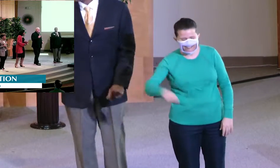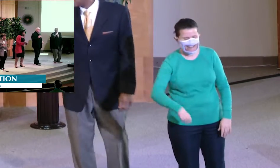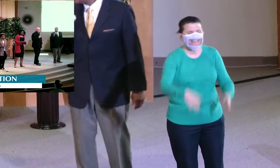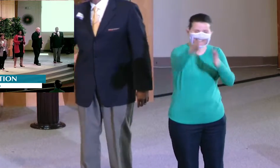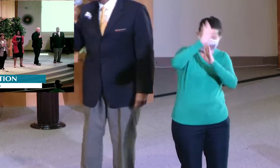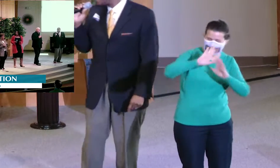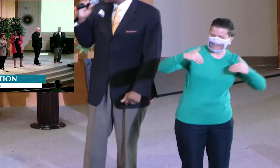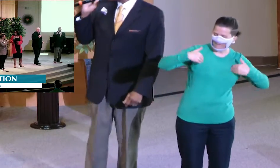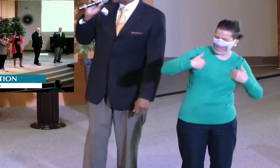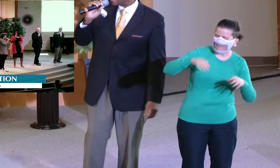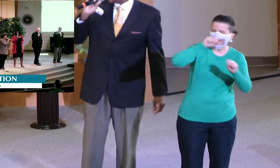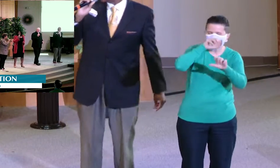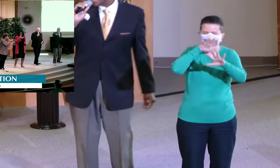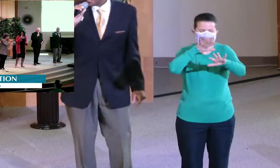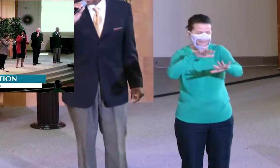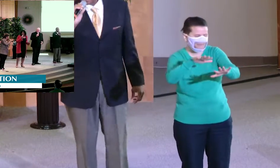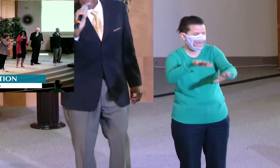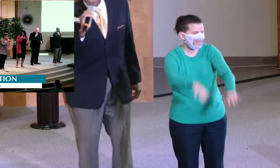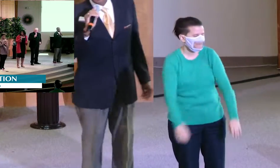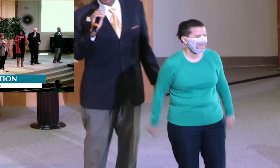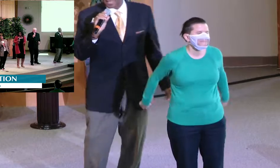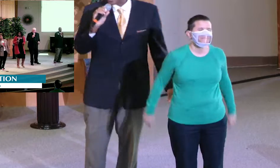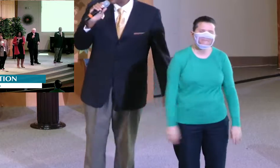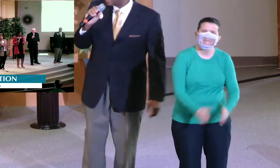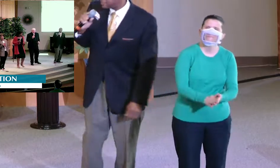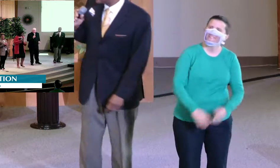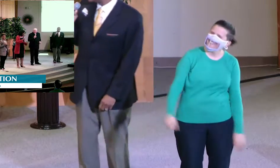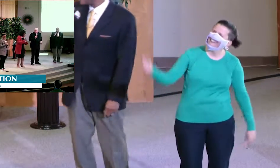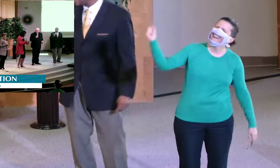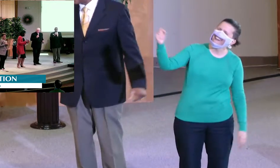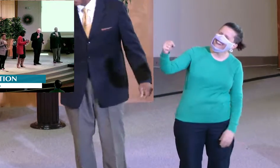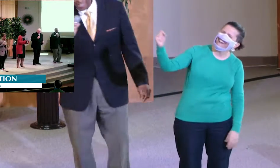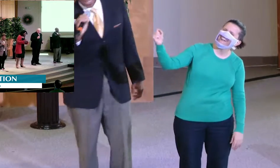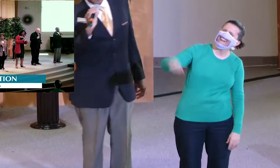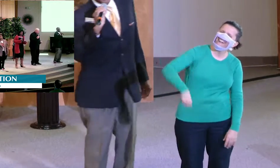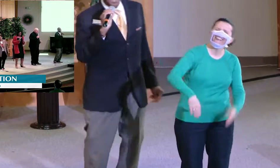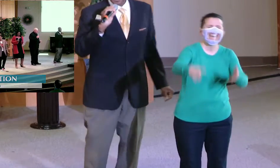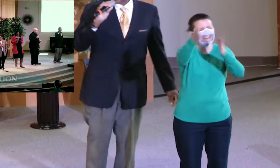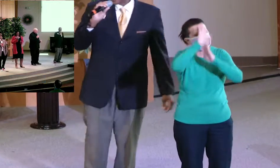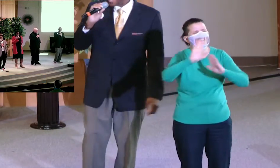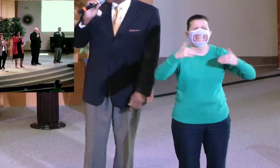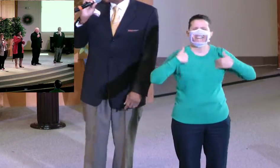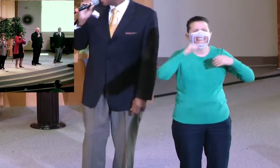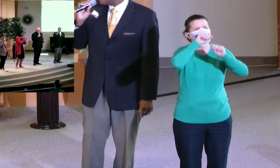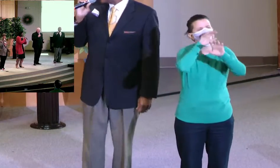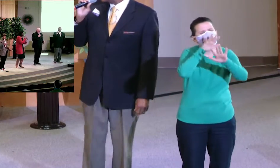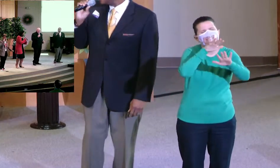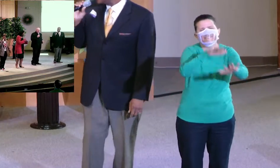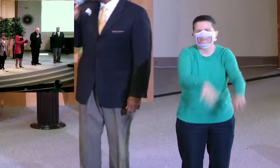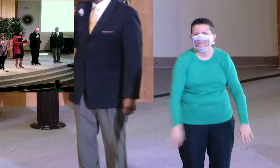Say, God's got a blessing. God's got a blessing. I know that I know that I know. God's got a blessing. God's got